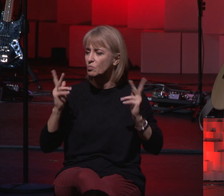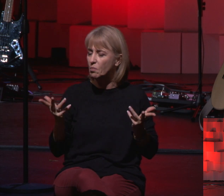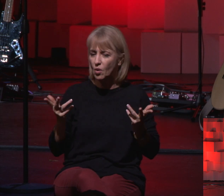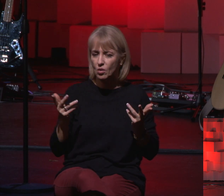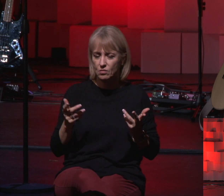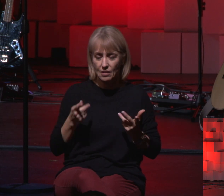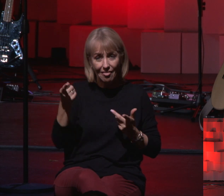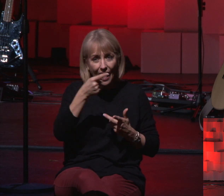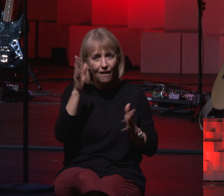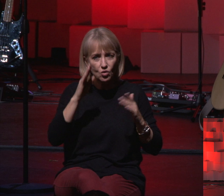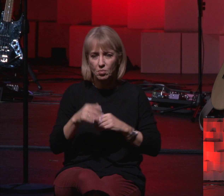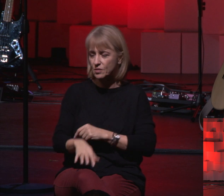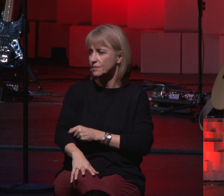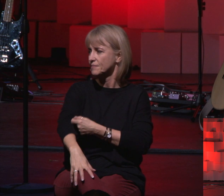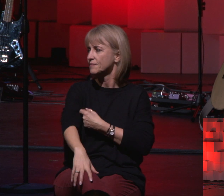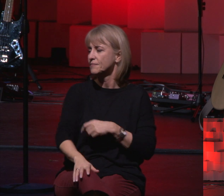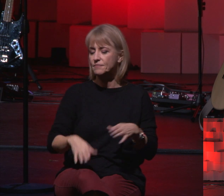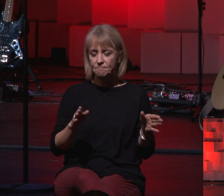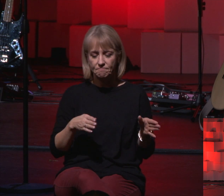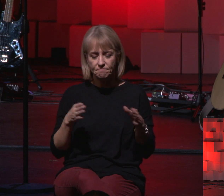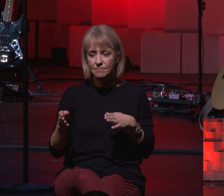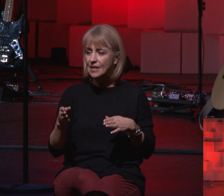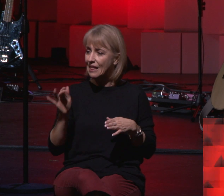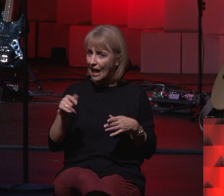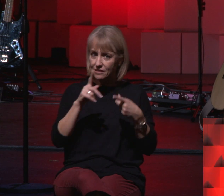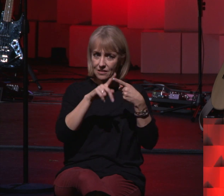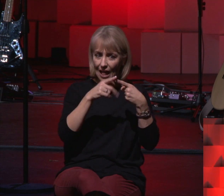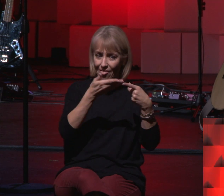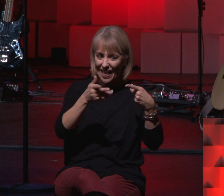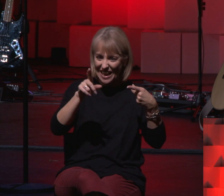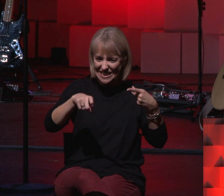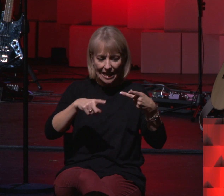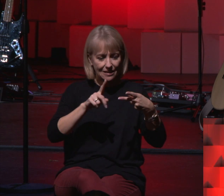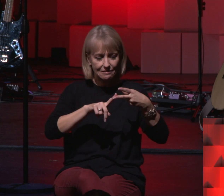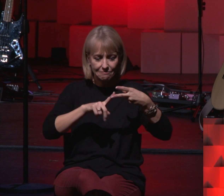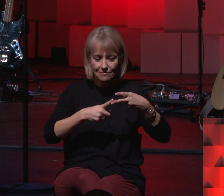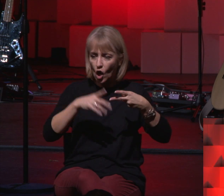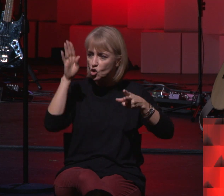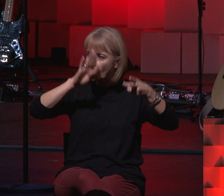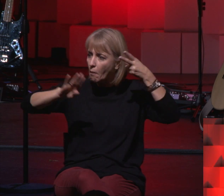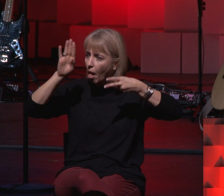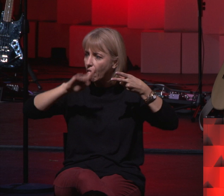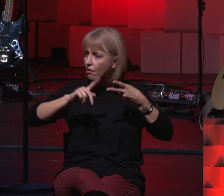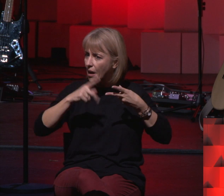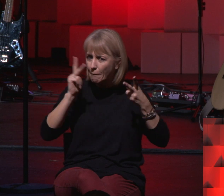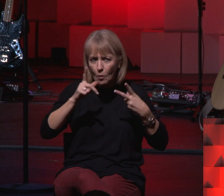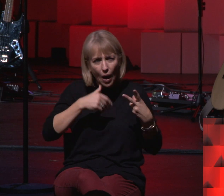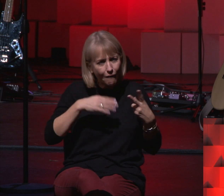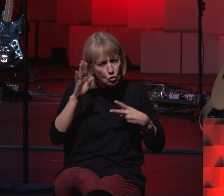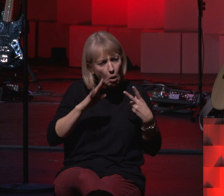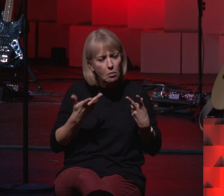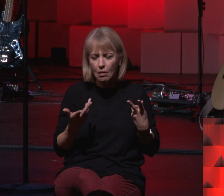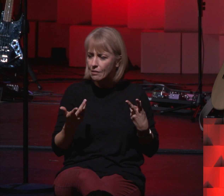who are having troubles? So another area of compassion is we minister to those with troubles. Those people just going through these